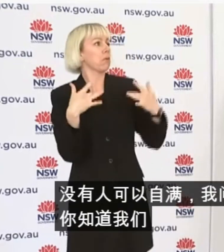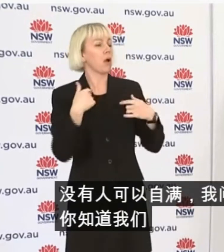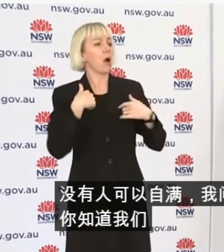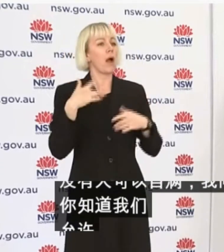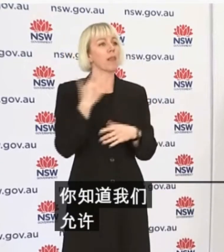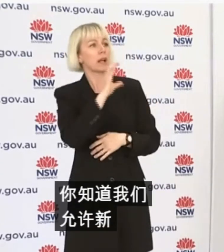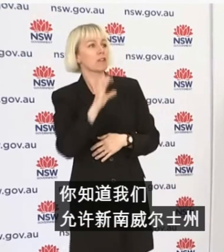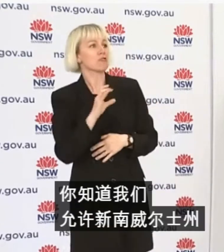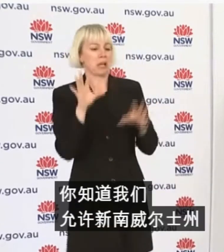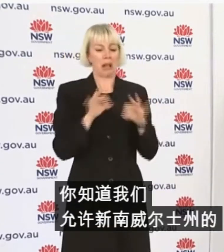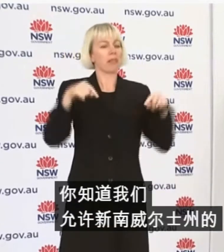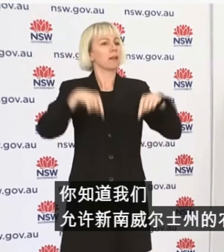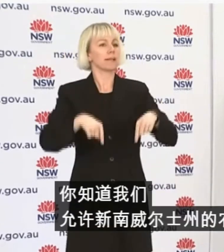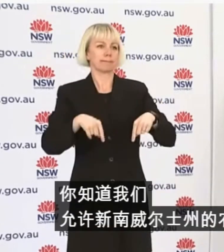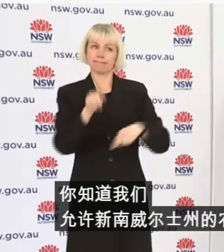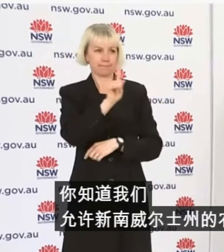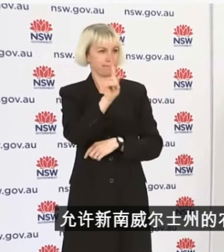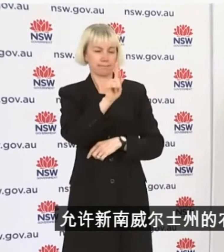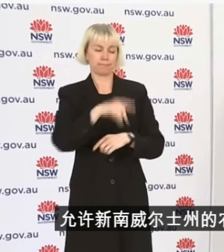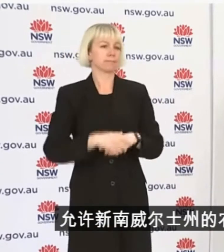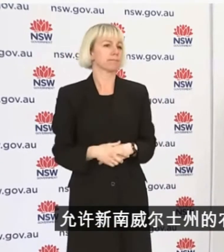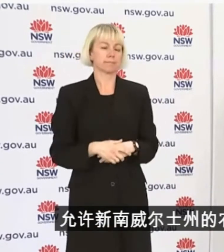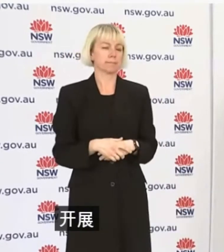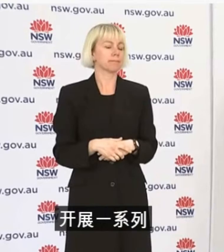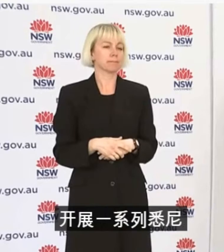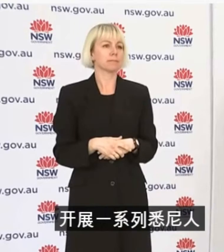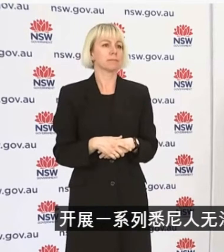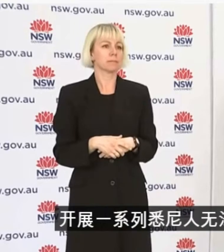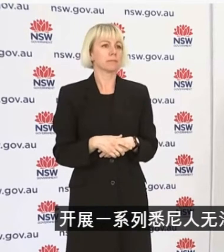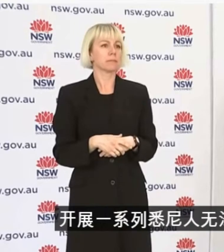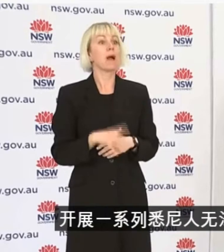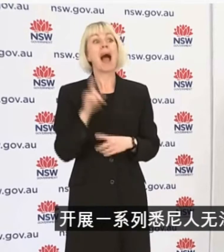whilst we have allowed rural New South Wales to continue a